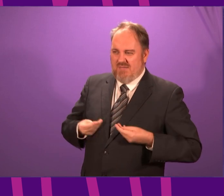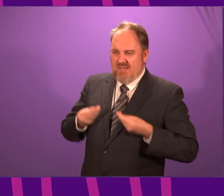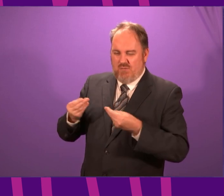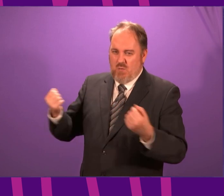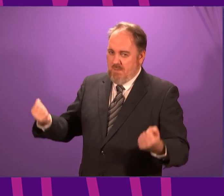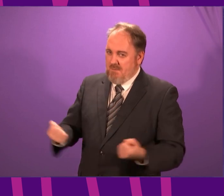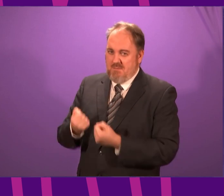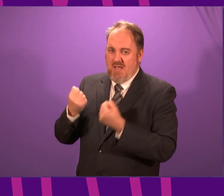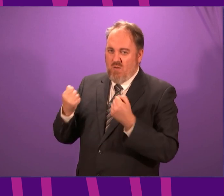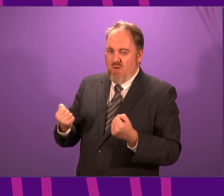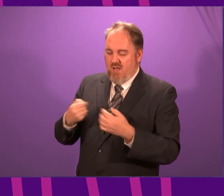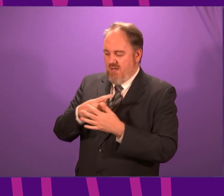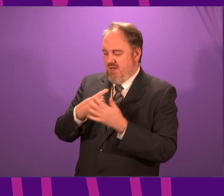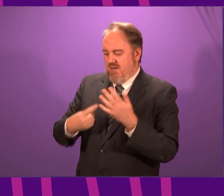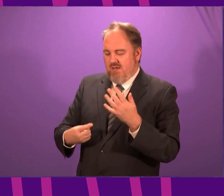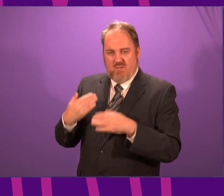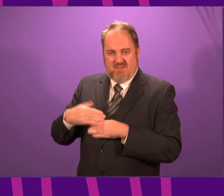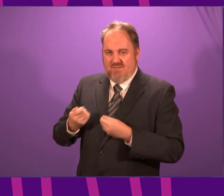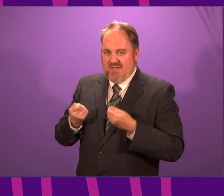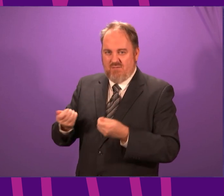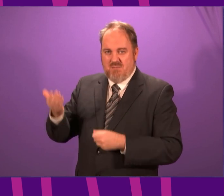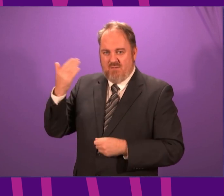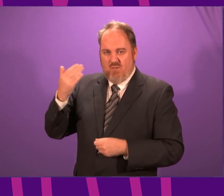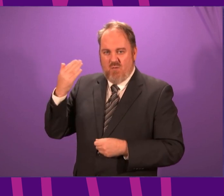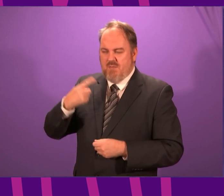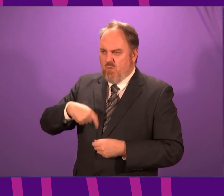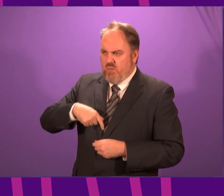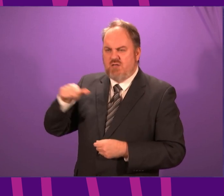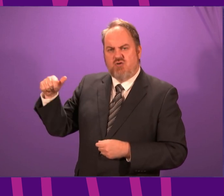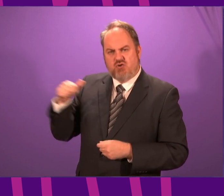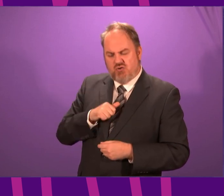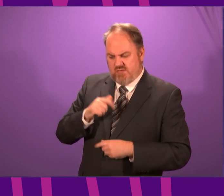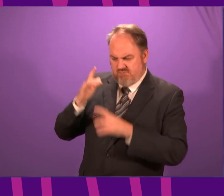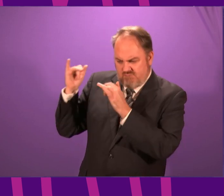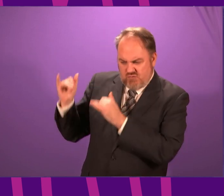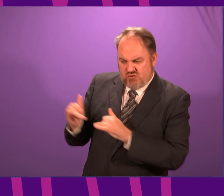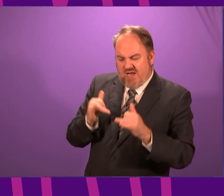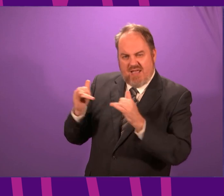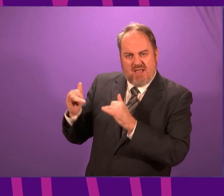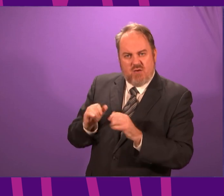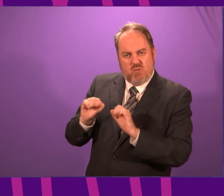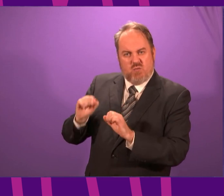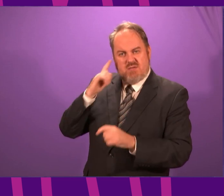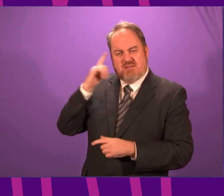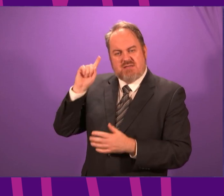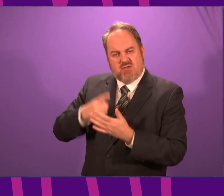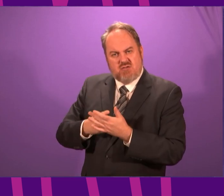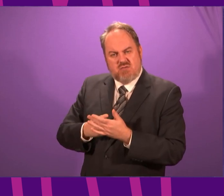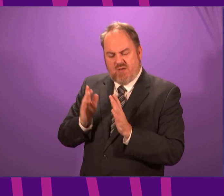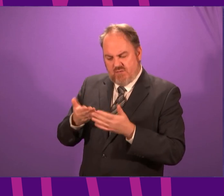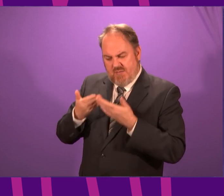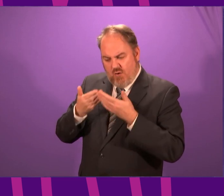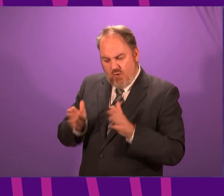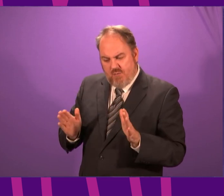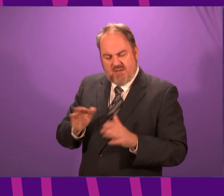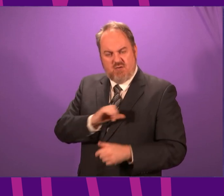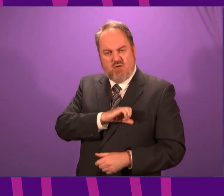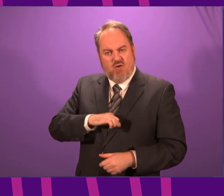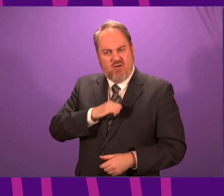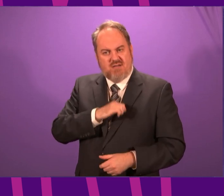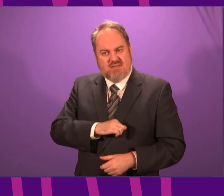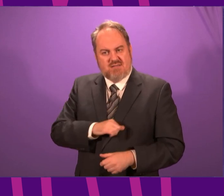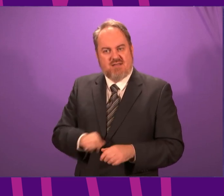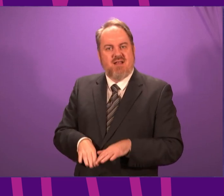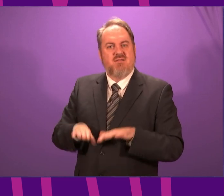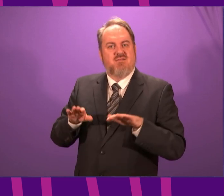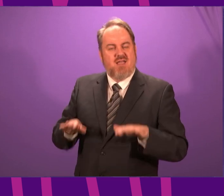her government, but we must now have a much greater role in scrutinising all of this, and it must be transparent, and we must have the raw